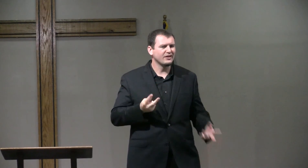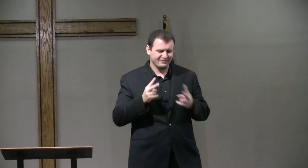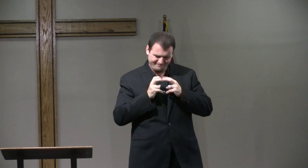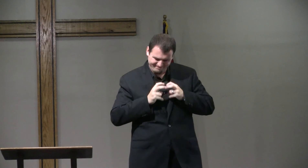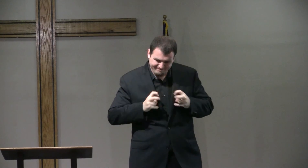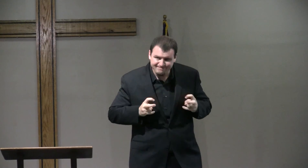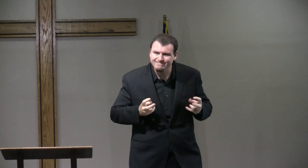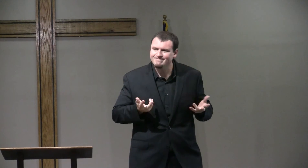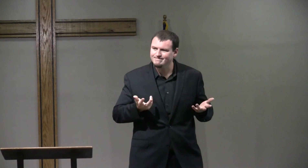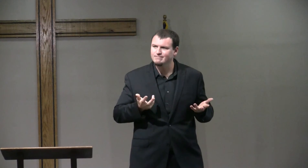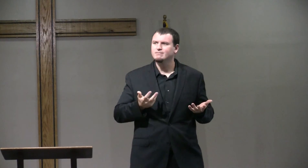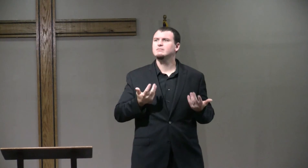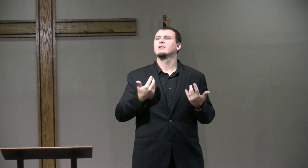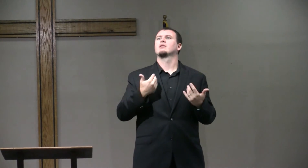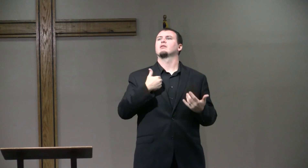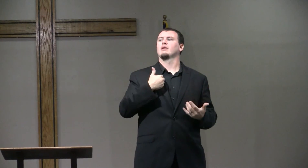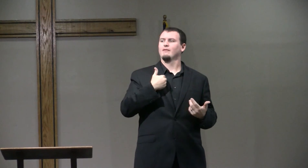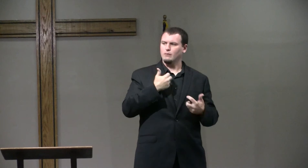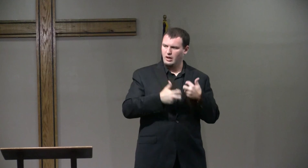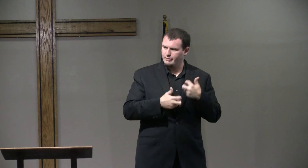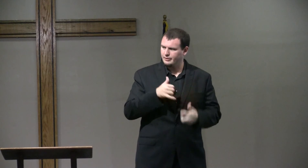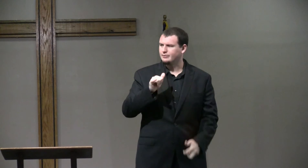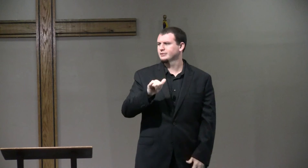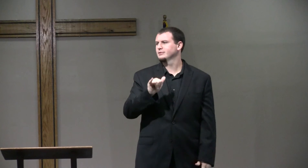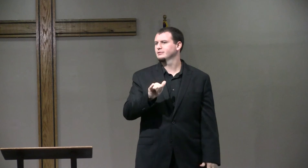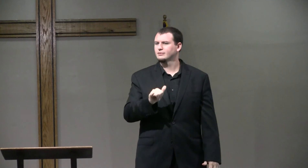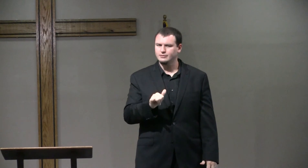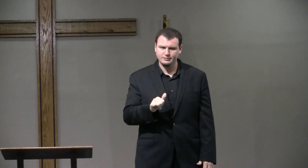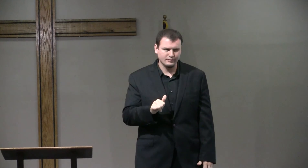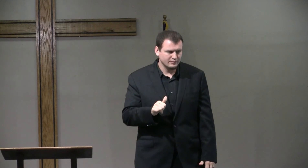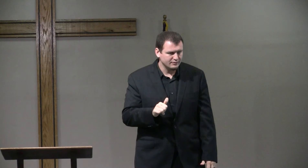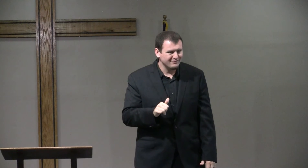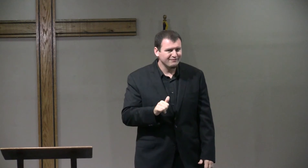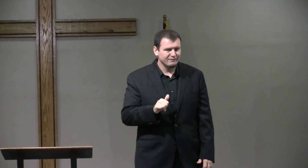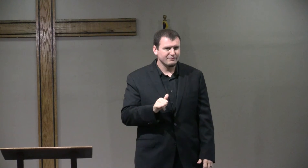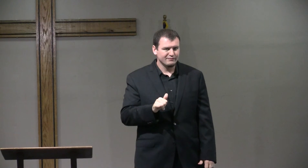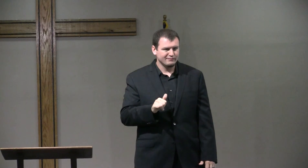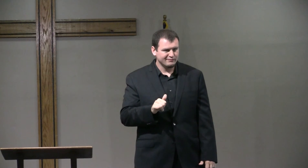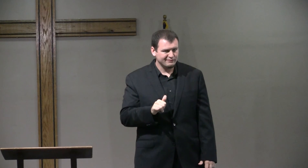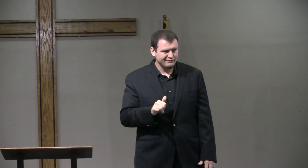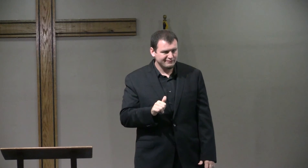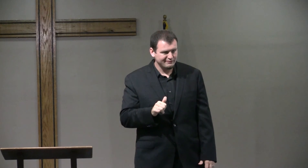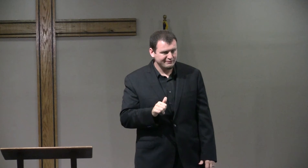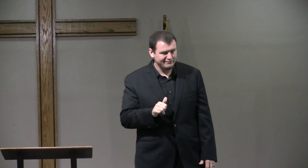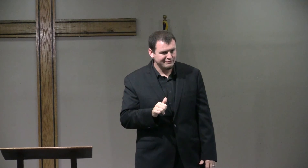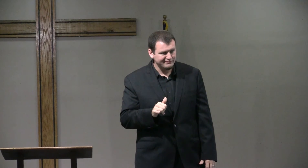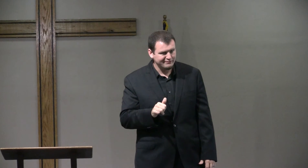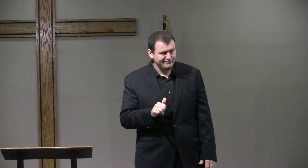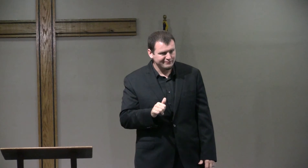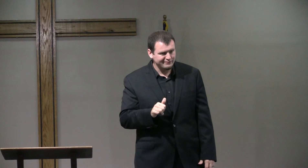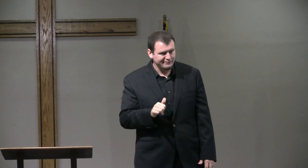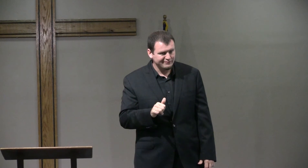yourself. Examine yourself. Realize, oh, I have my own problems.